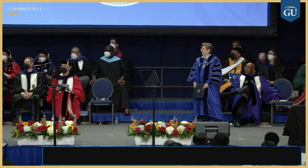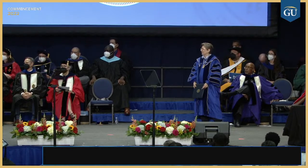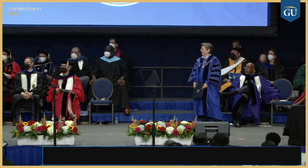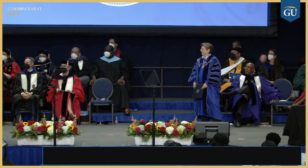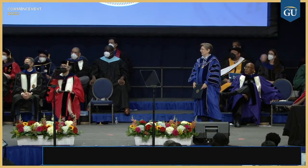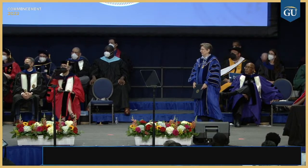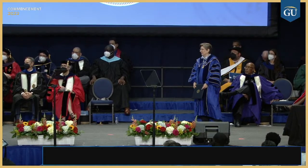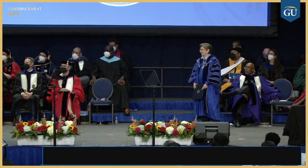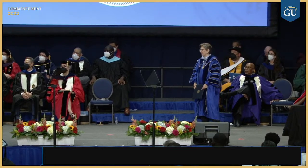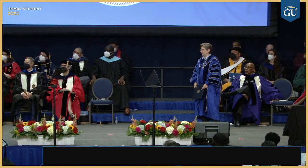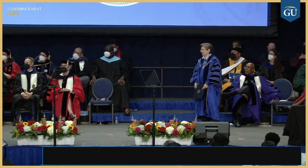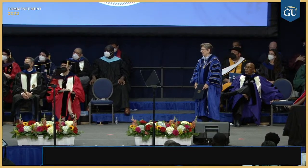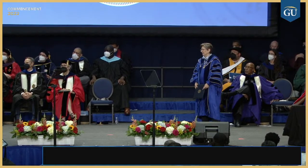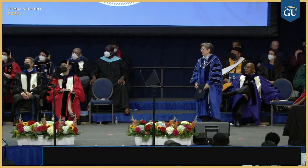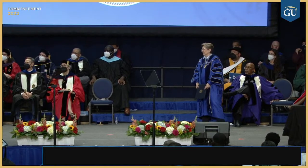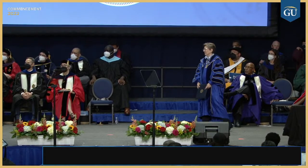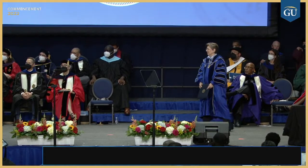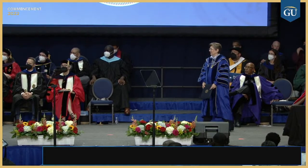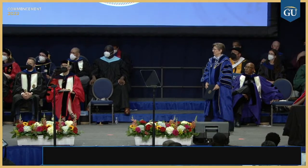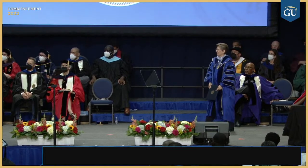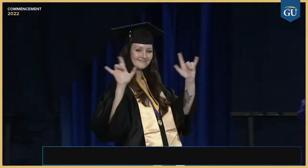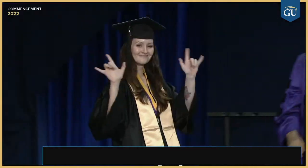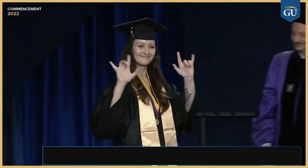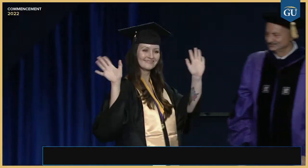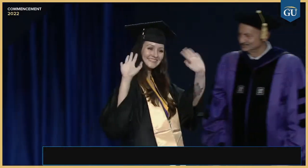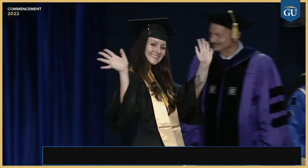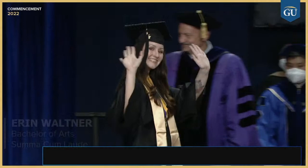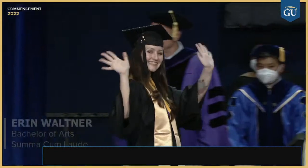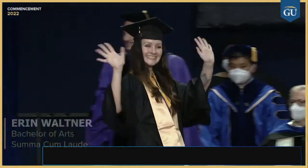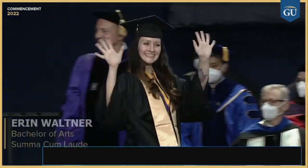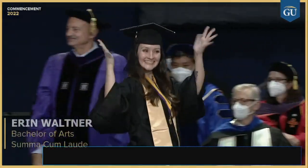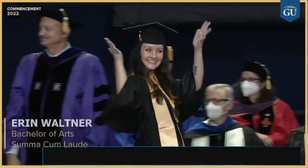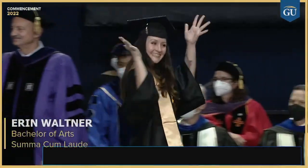Erin Waltner, Bachelor of Arts, Summa Cum Laude.